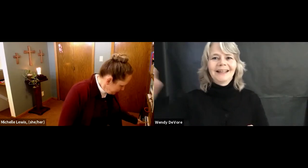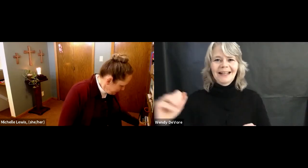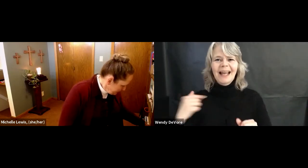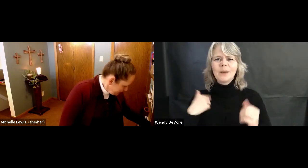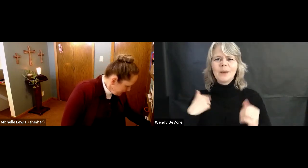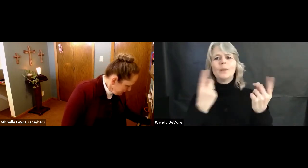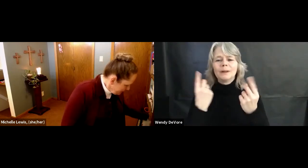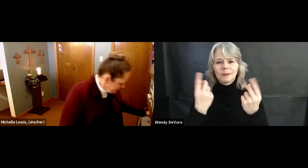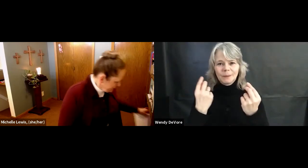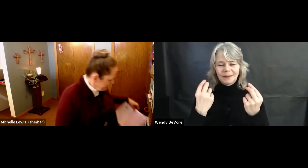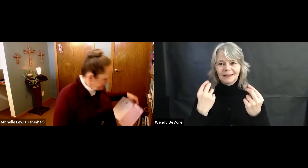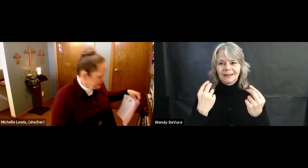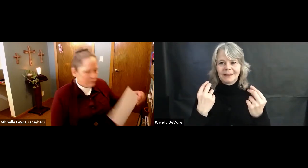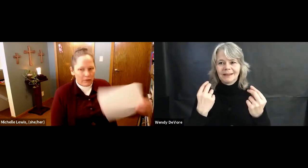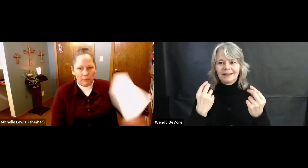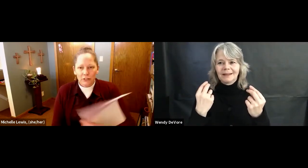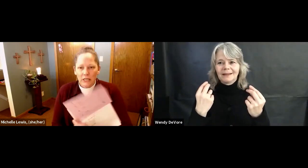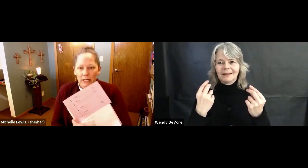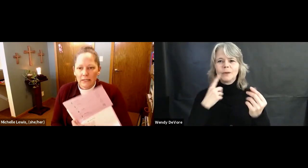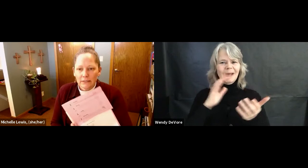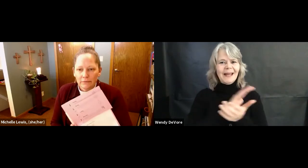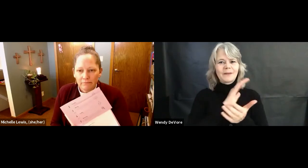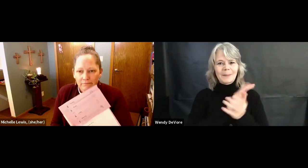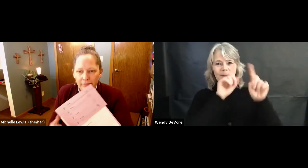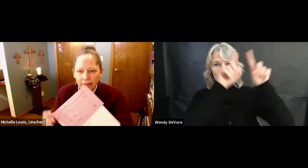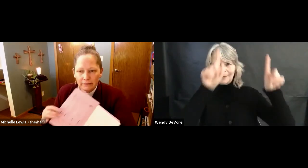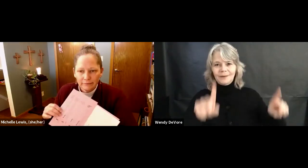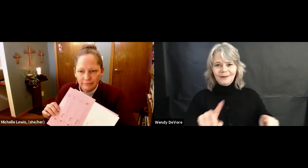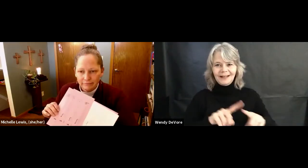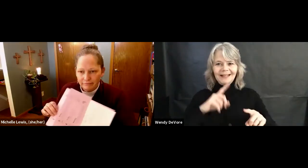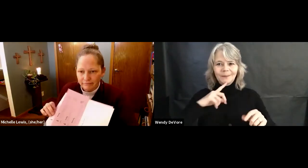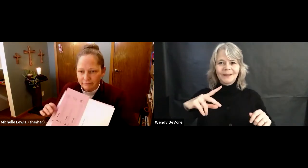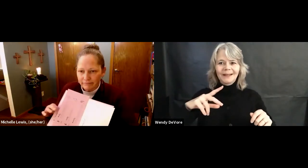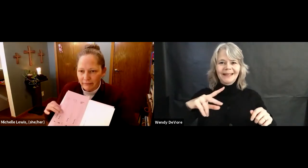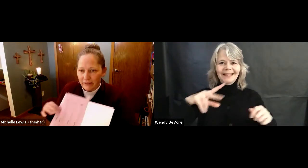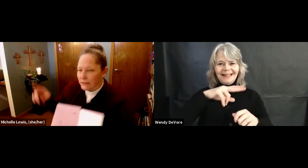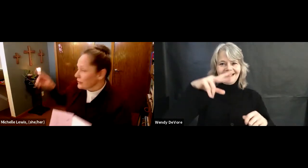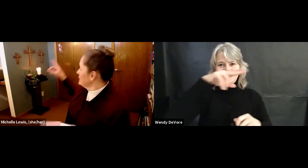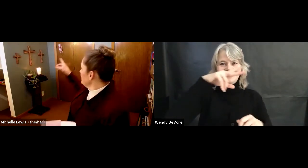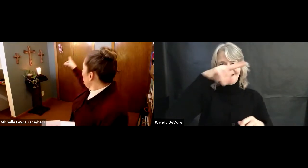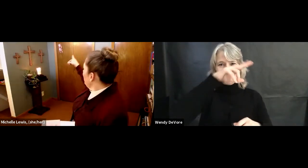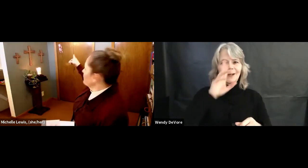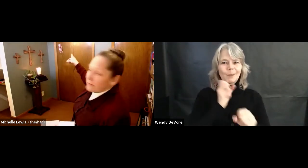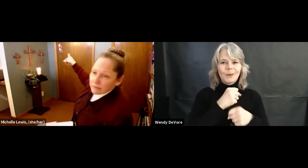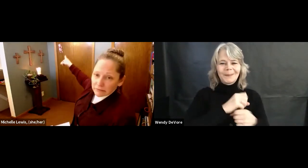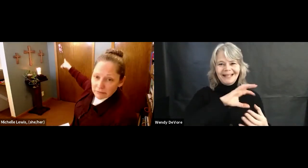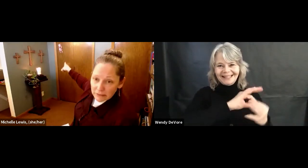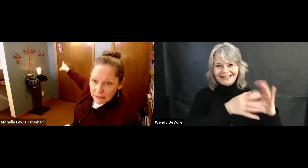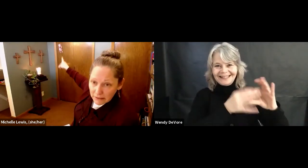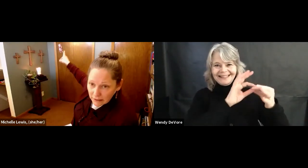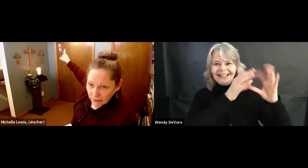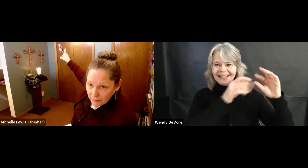some paper chains. You can see I have